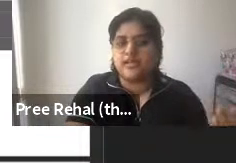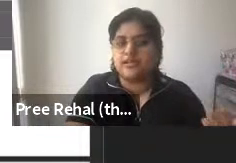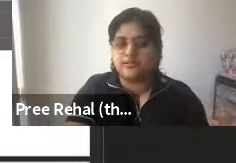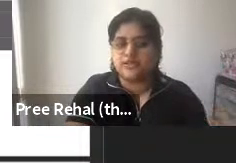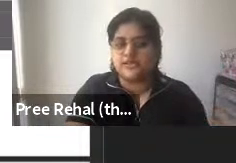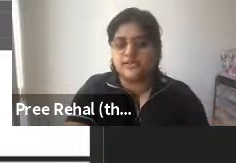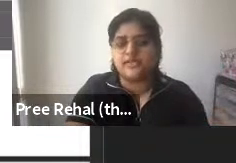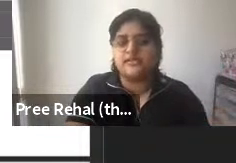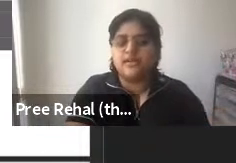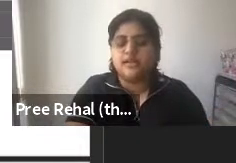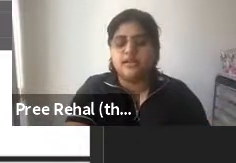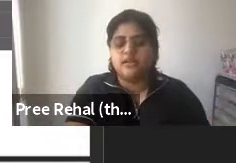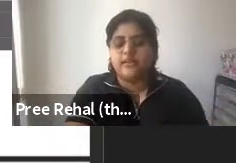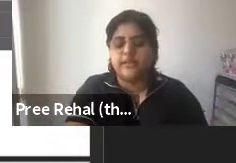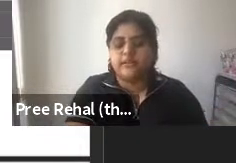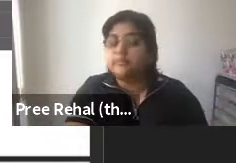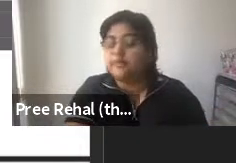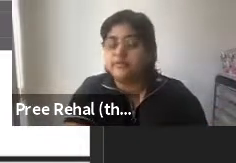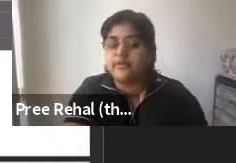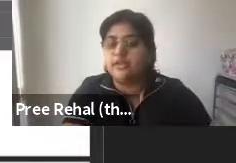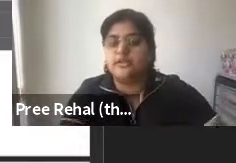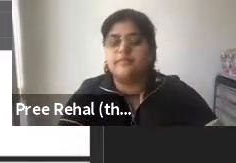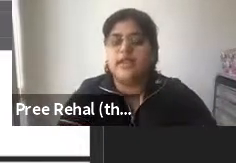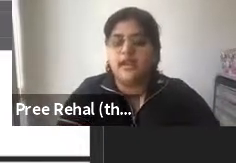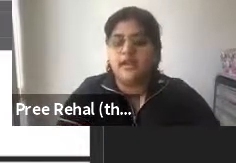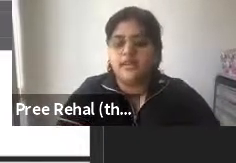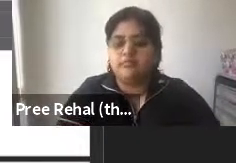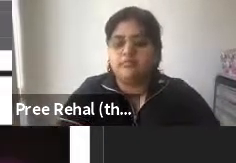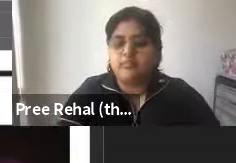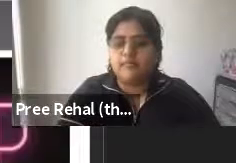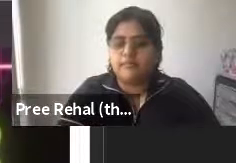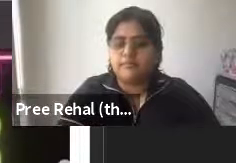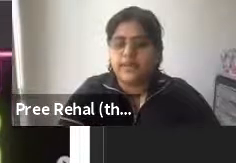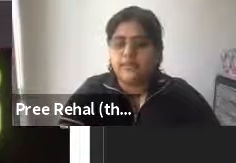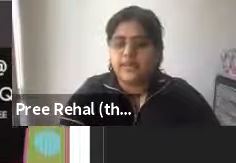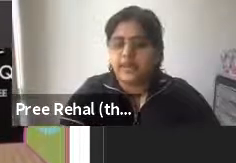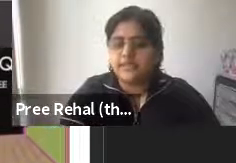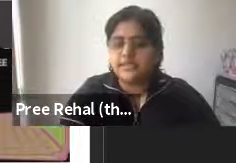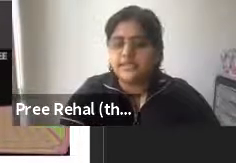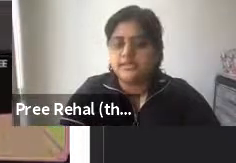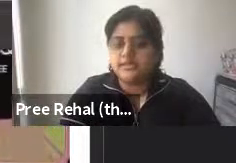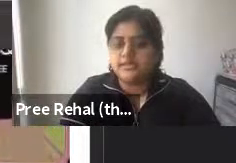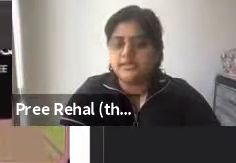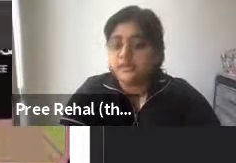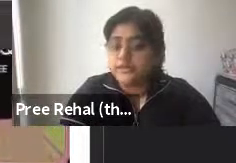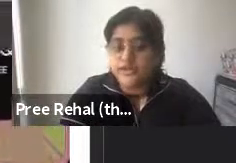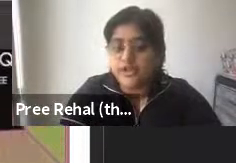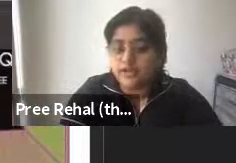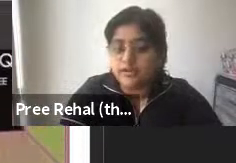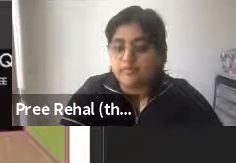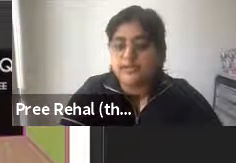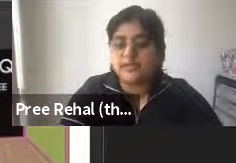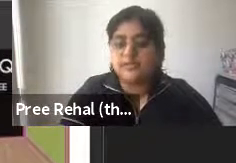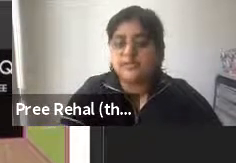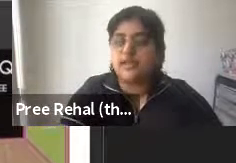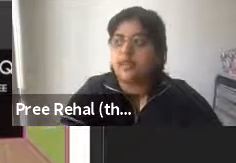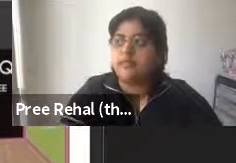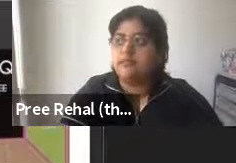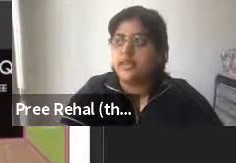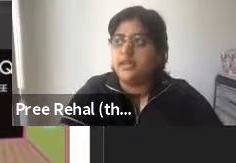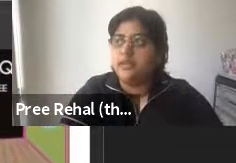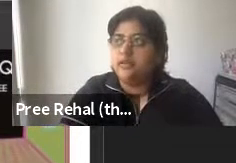performers that are Black, Indigenous, trans, non-binary, and people of color. But I had to cancel the show